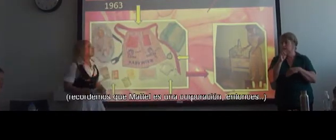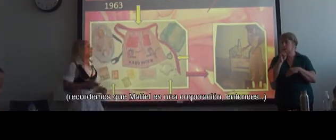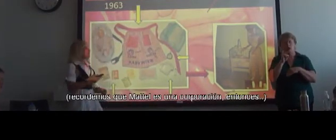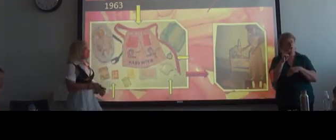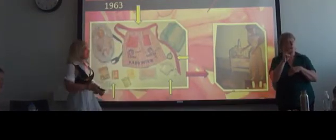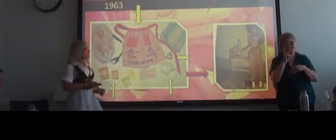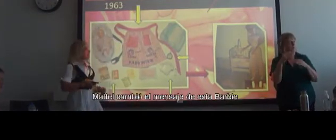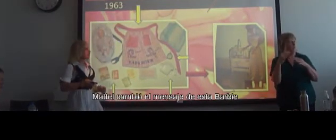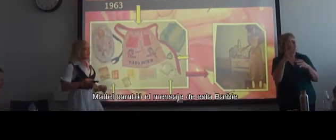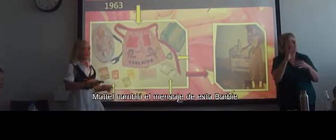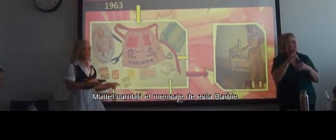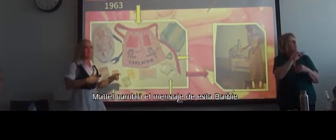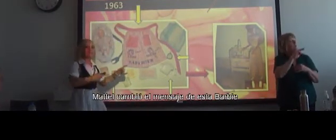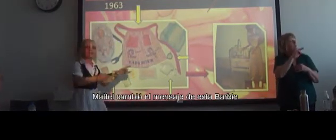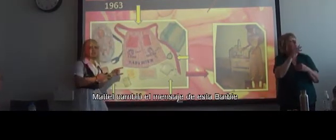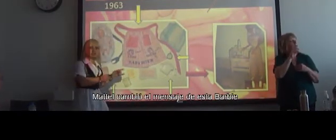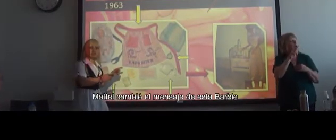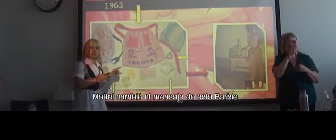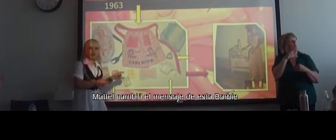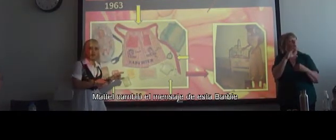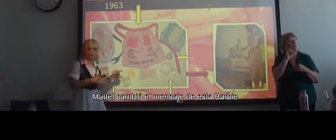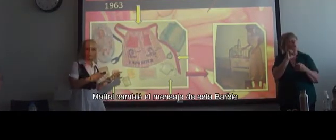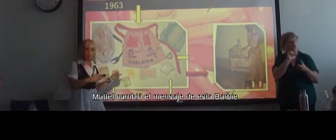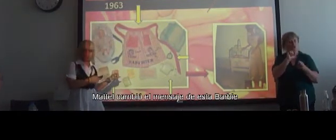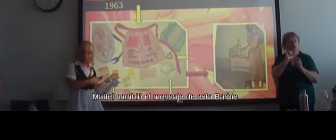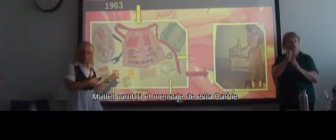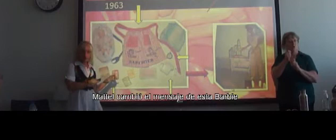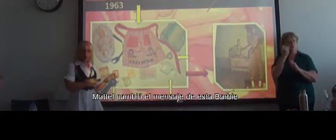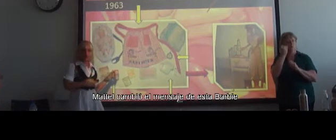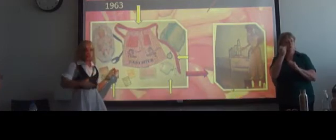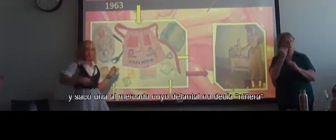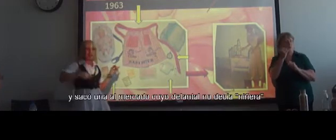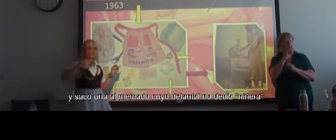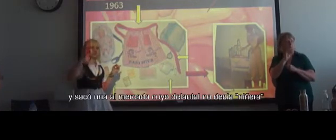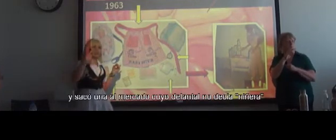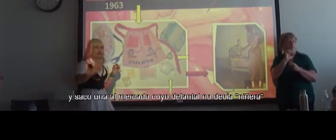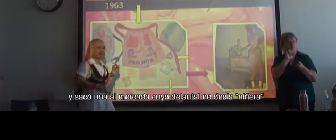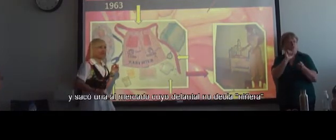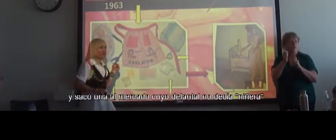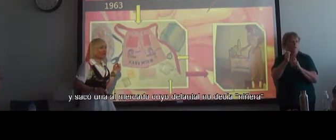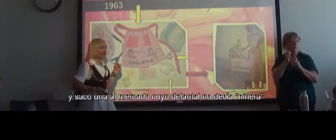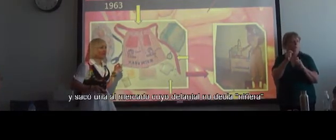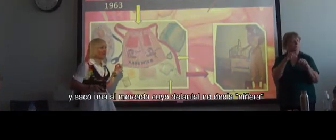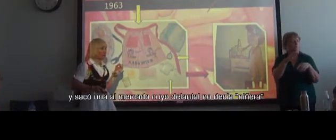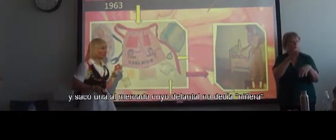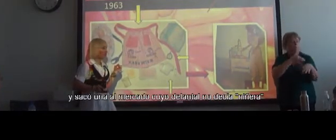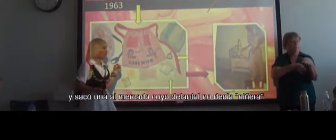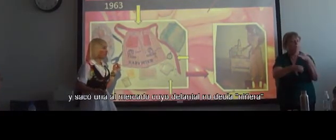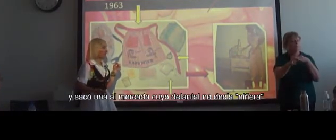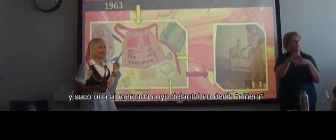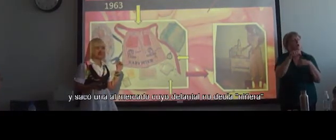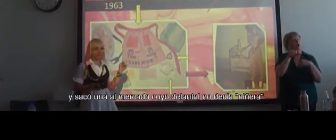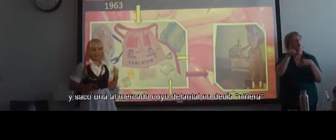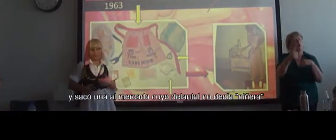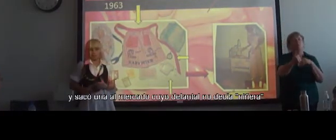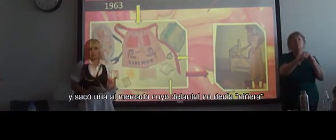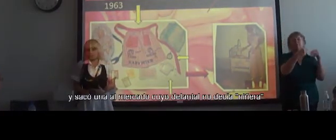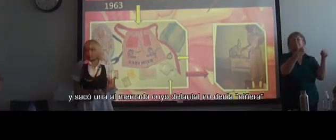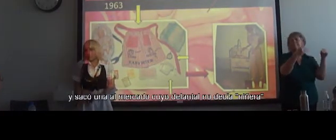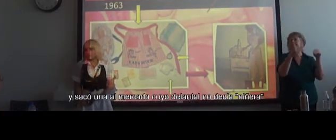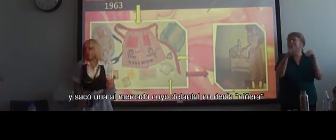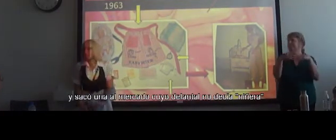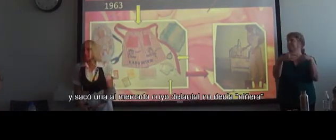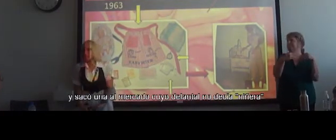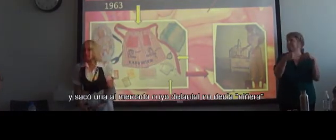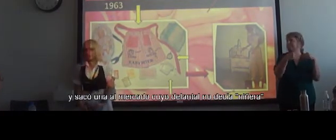so Mattel changed the message of this Barbie and took another one out to the market whose